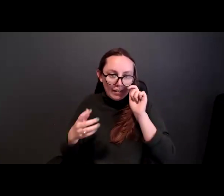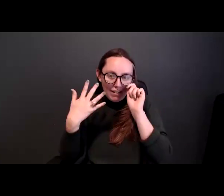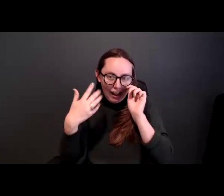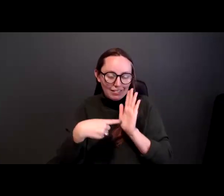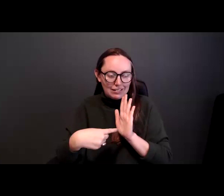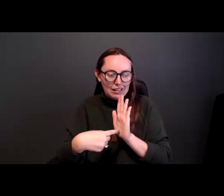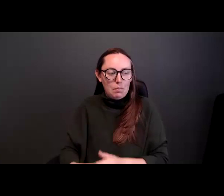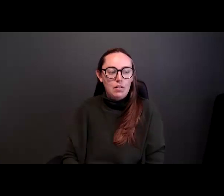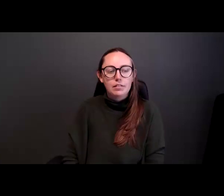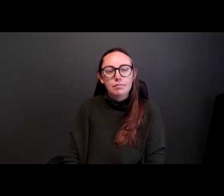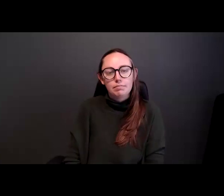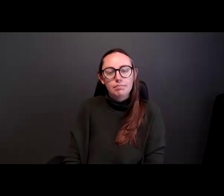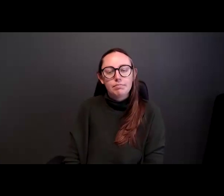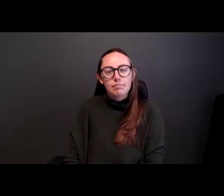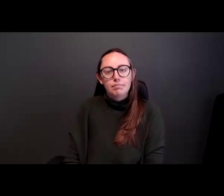look at monologue 1.